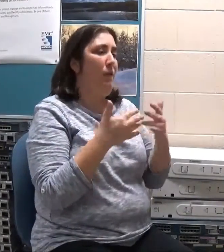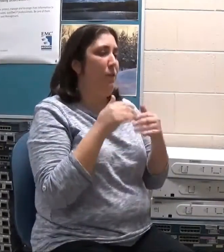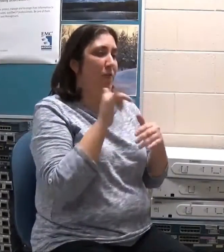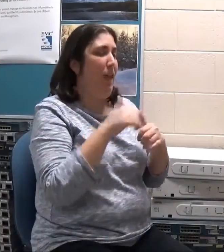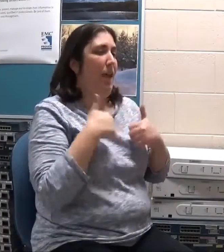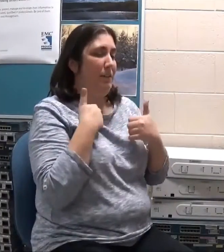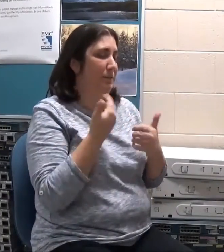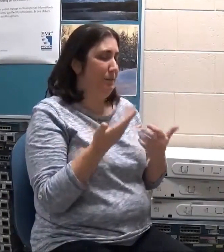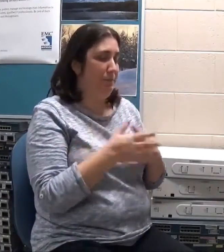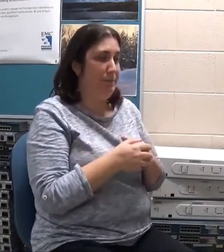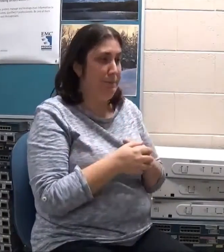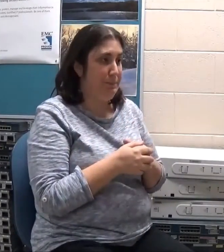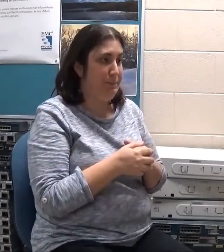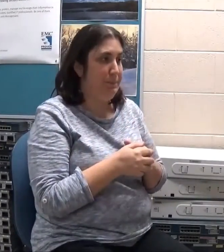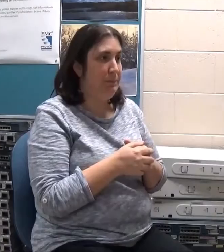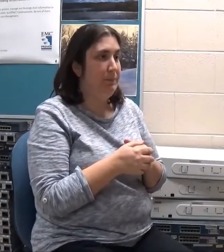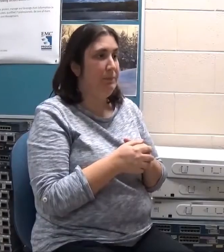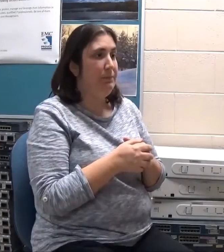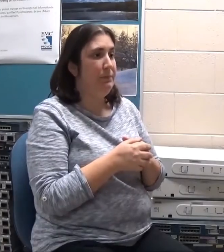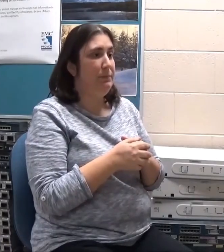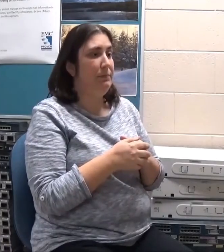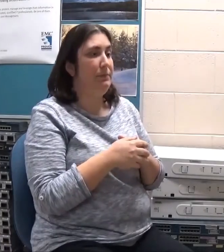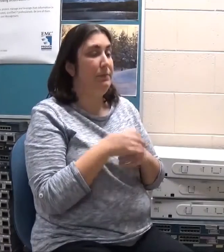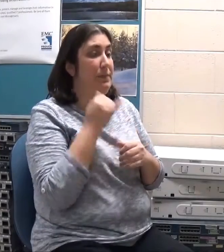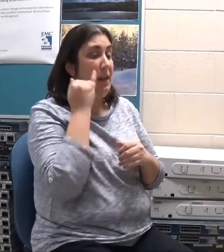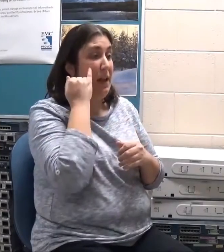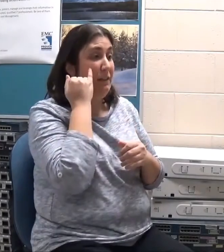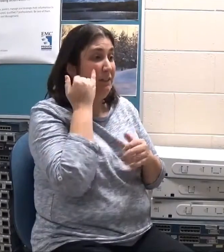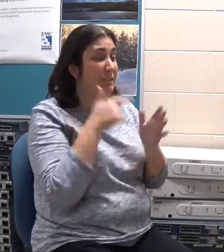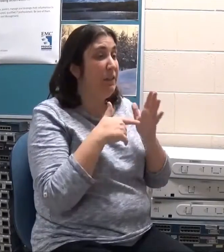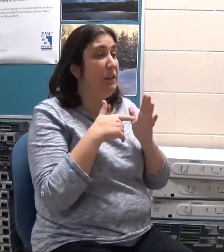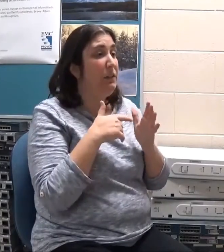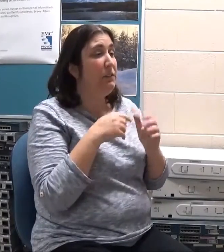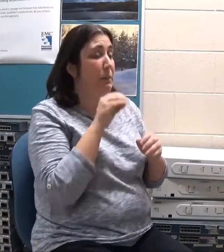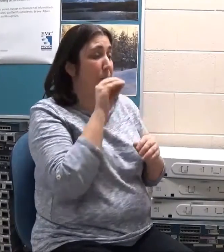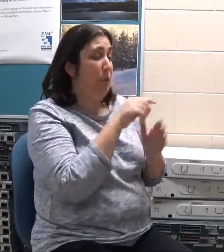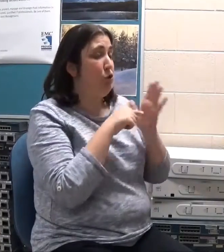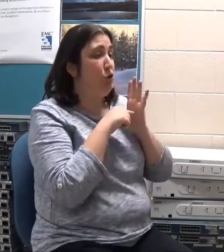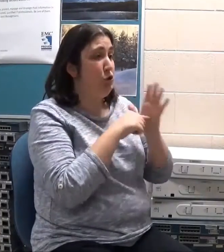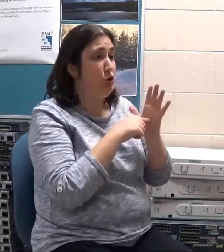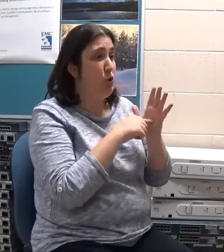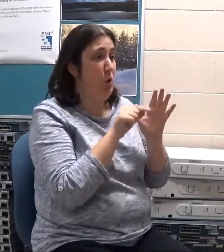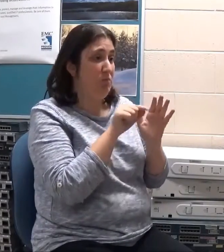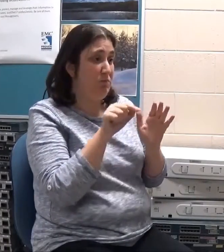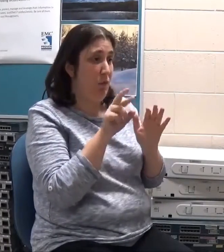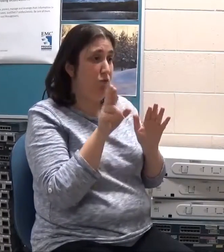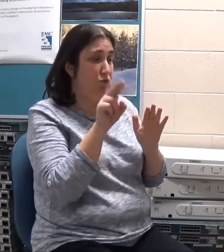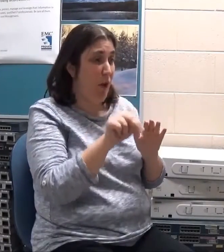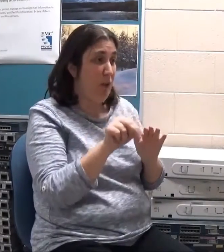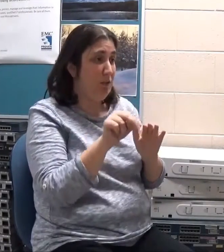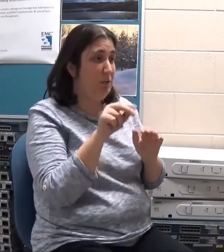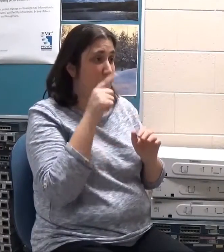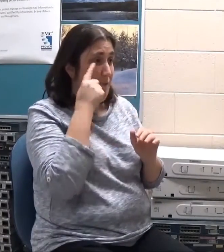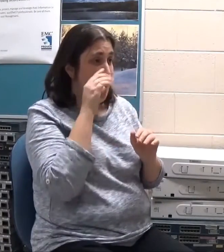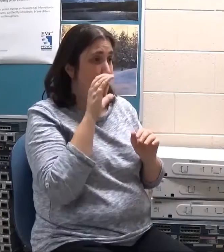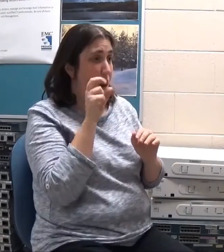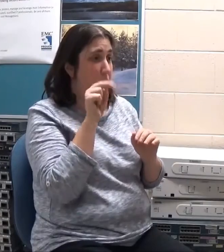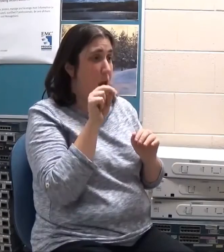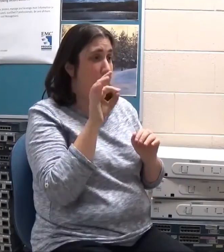so if you do a show run to look at the configuration, at some point, if we scroll down, there was